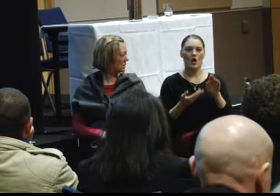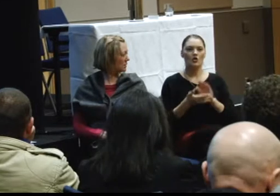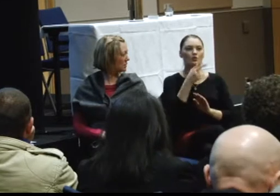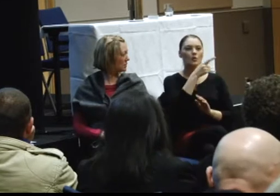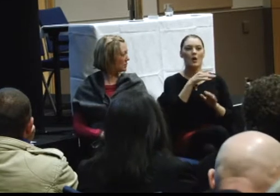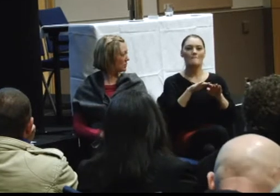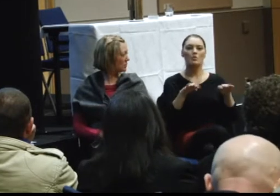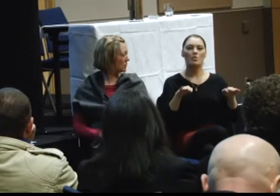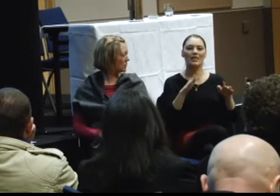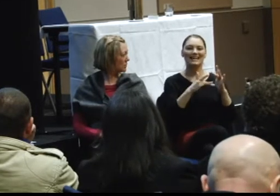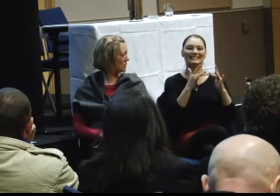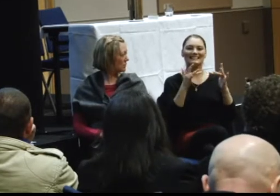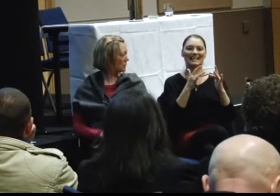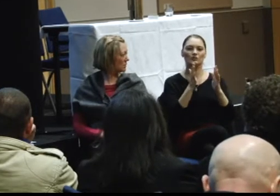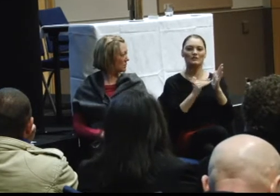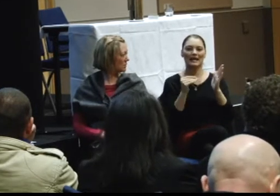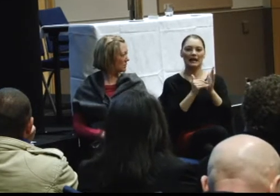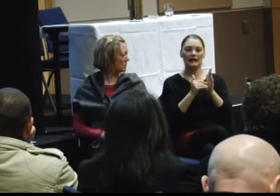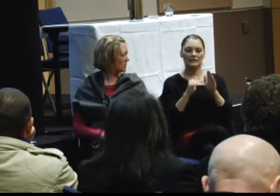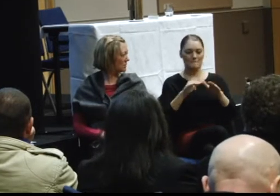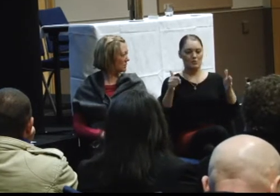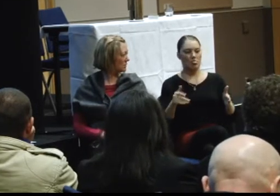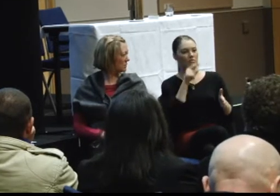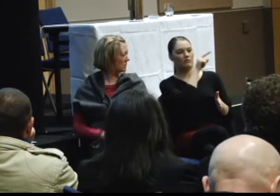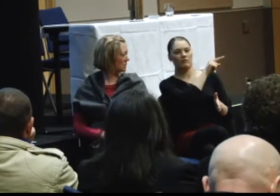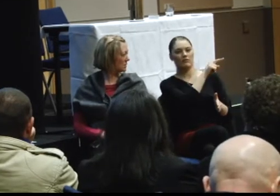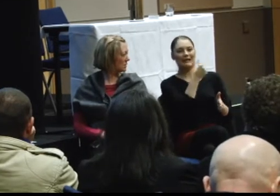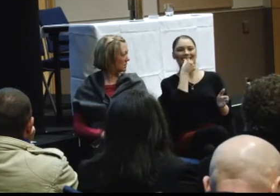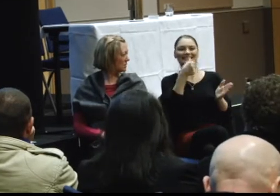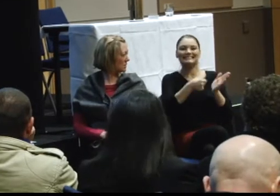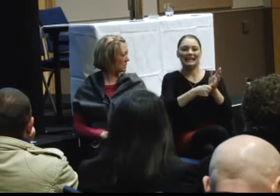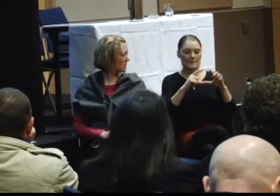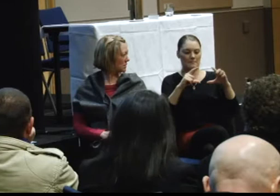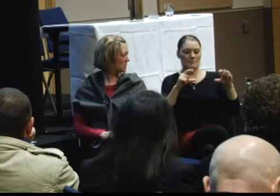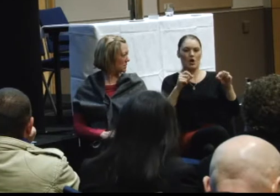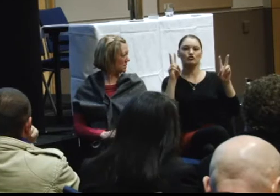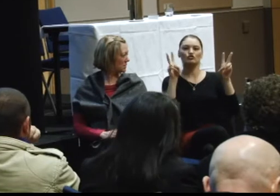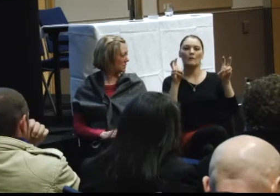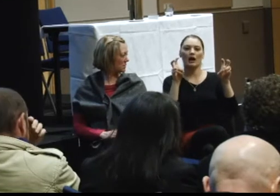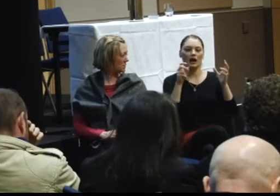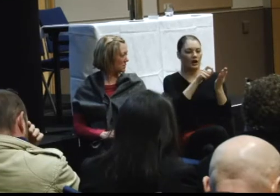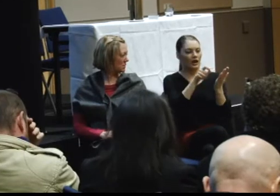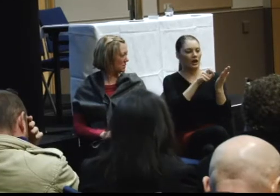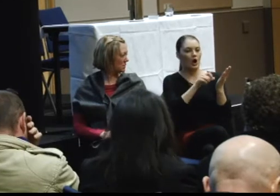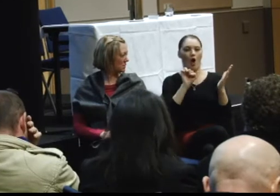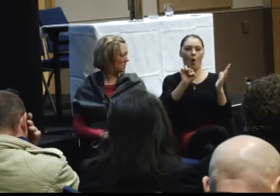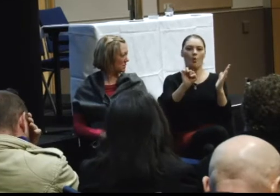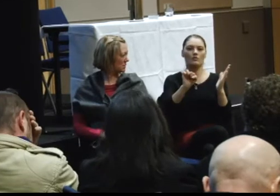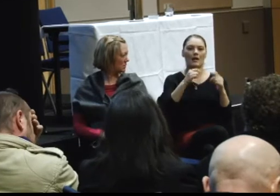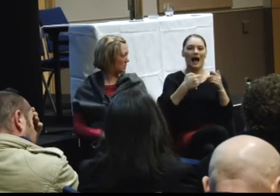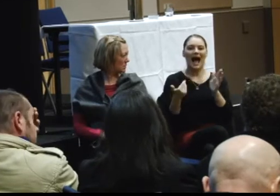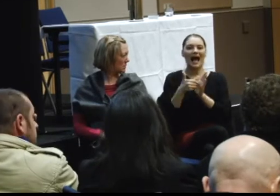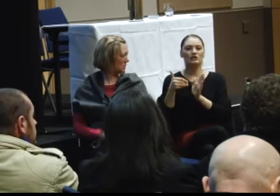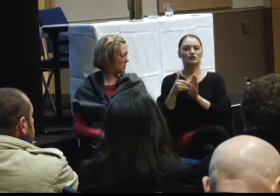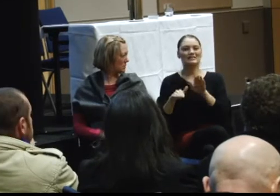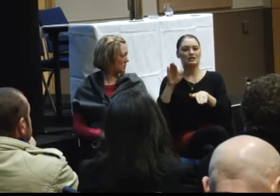booth next to the Internet New Zealand booth and take a sticky post-it note and write your own topic related to either digital citizenship or anything else